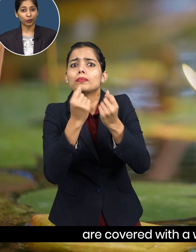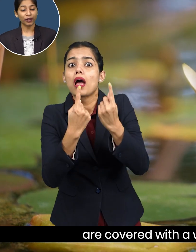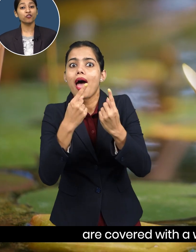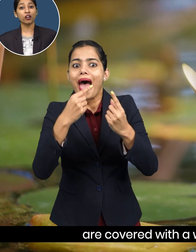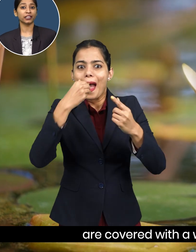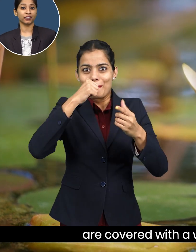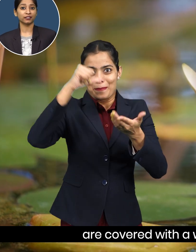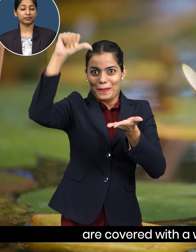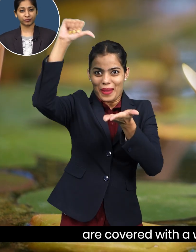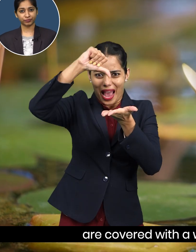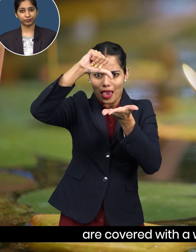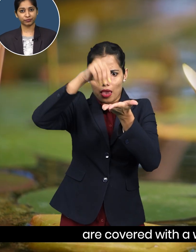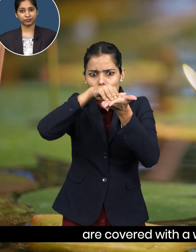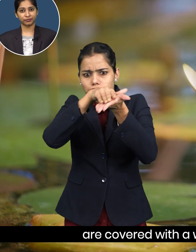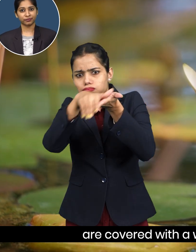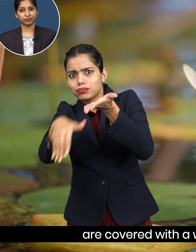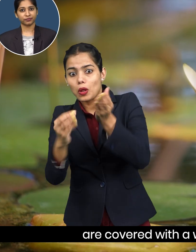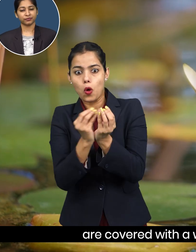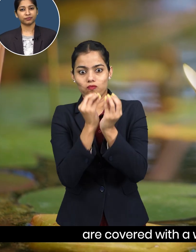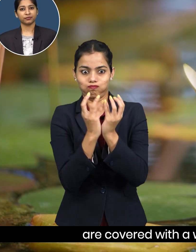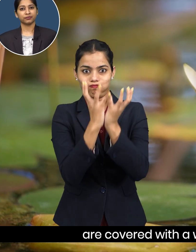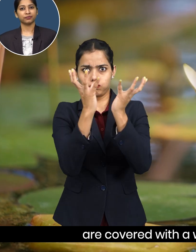to prevent rotting.